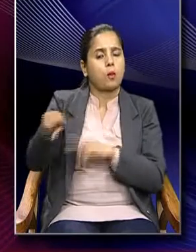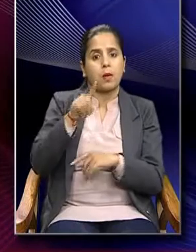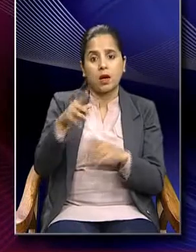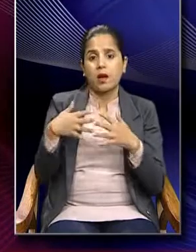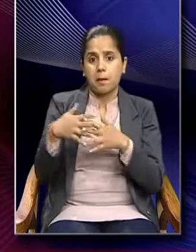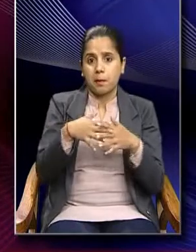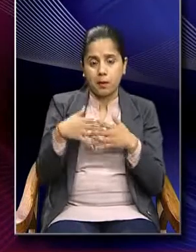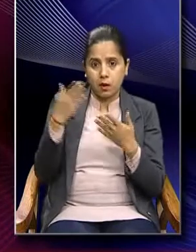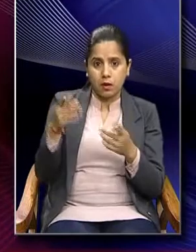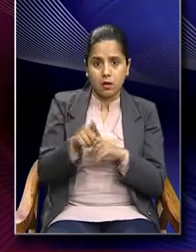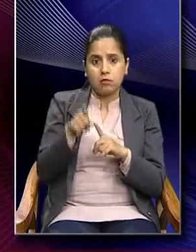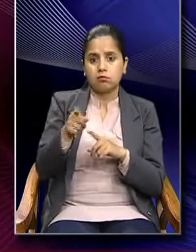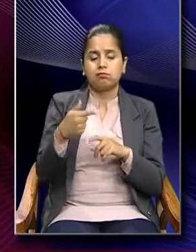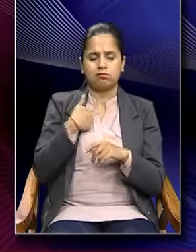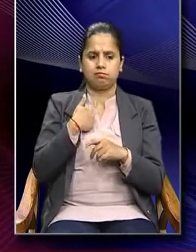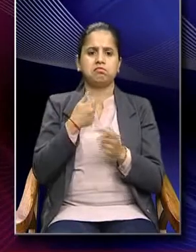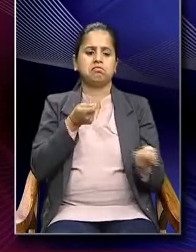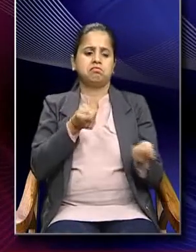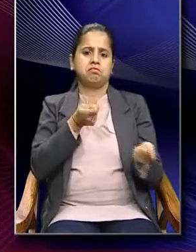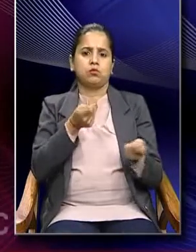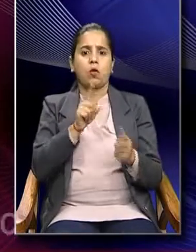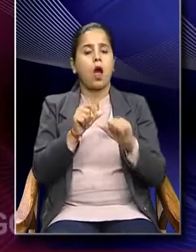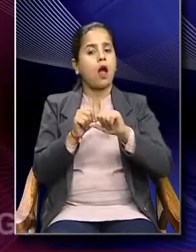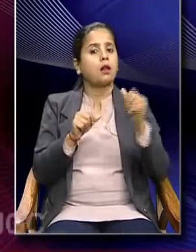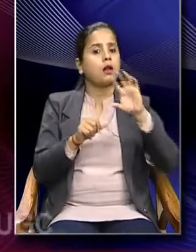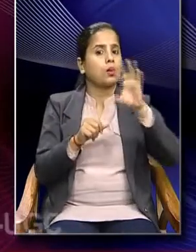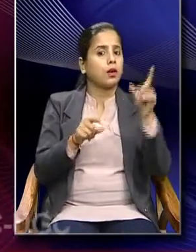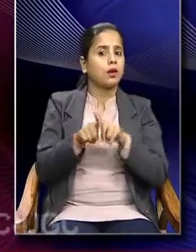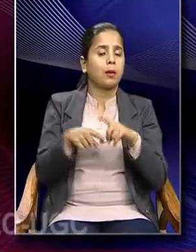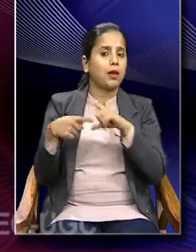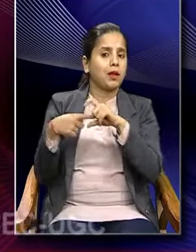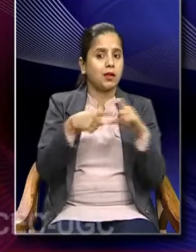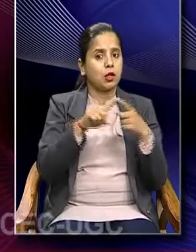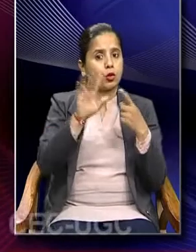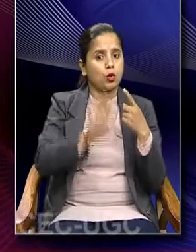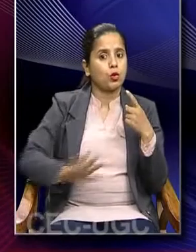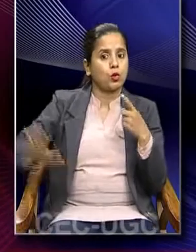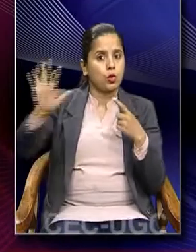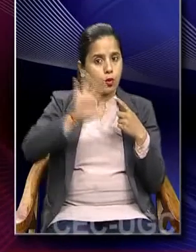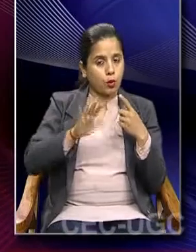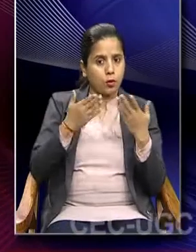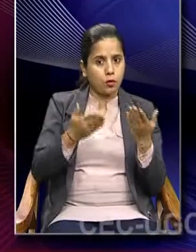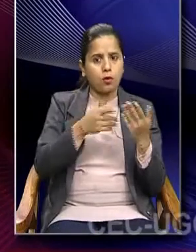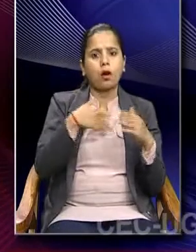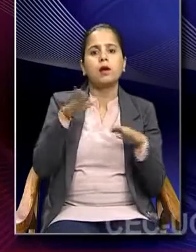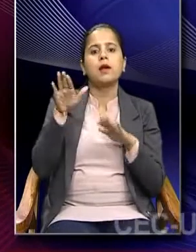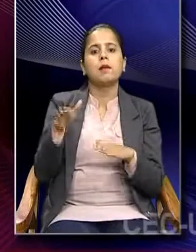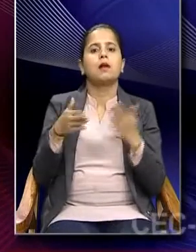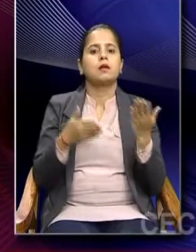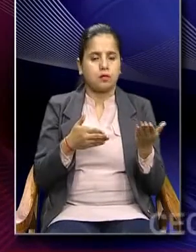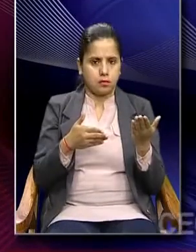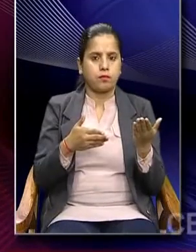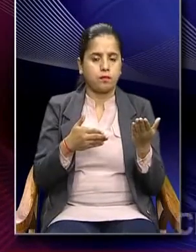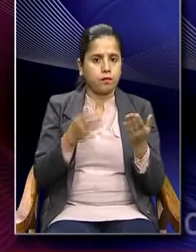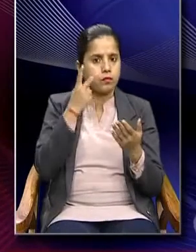USSR, they were the dominant ones, and other countries of say Eastern Europe, they are the dependent ones,